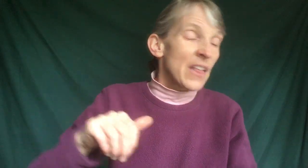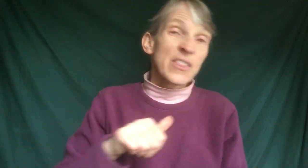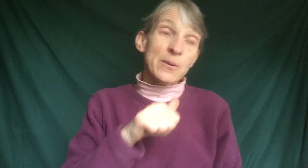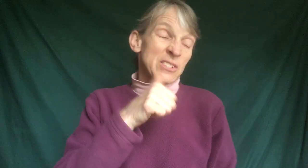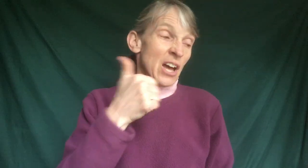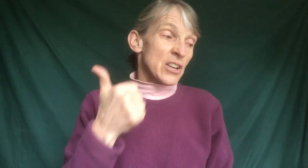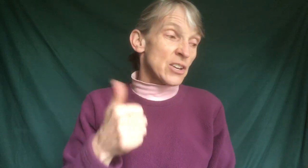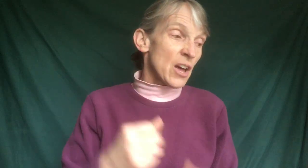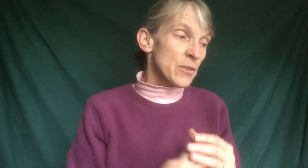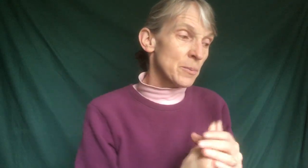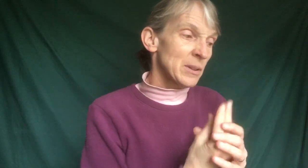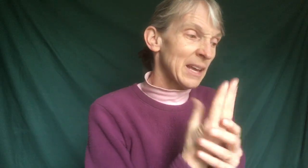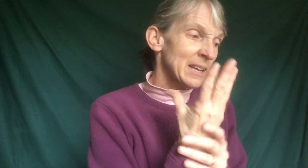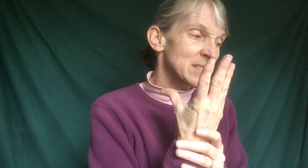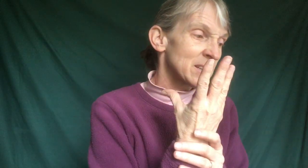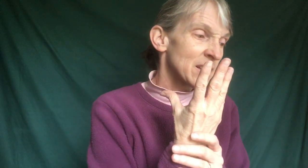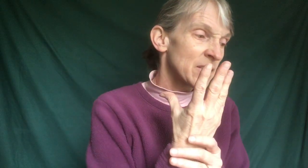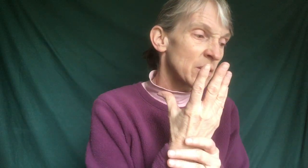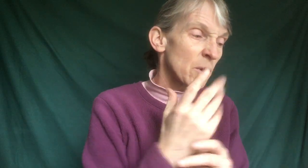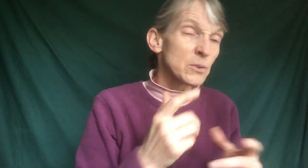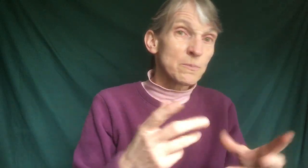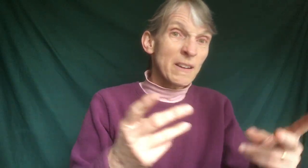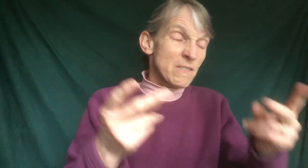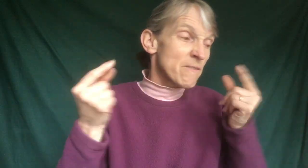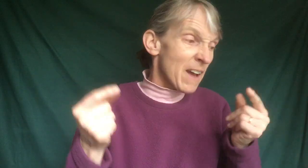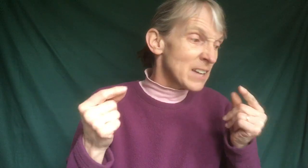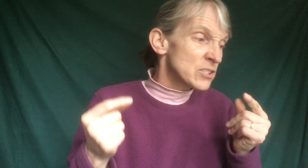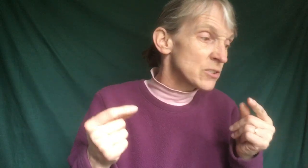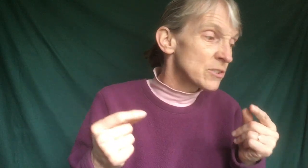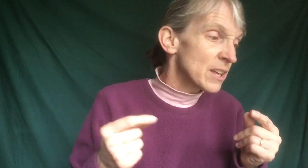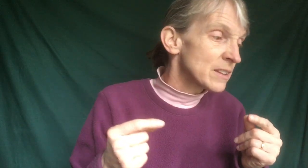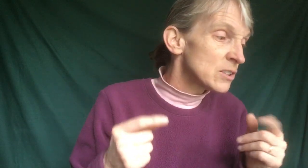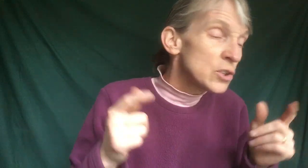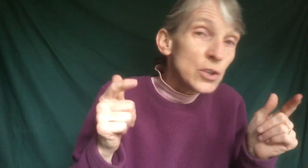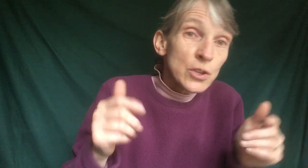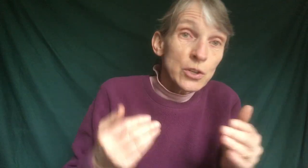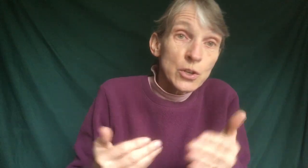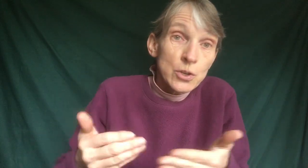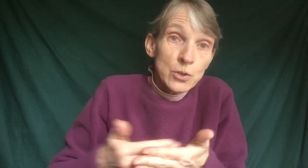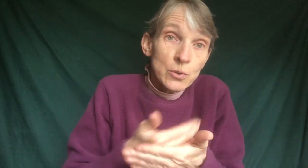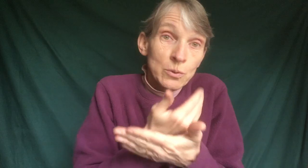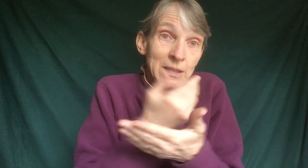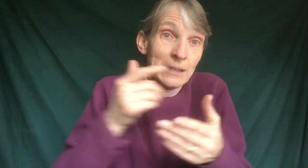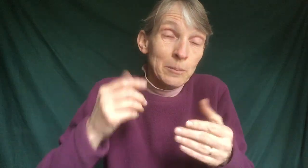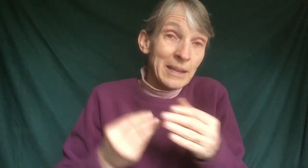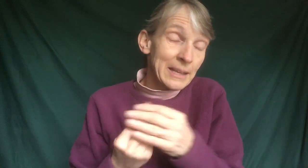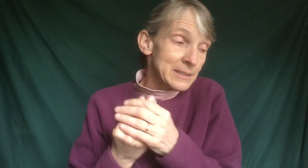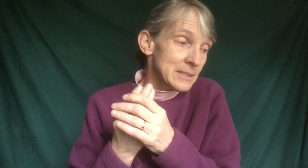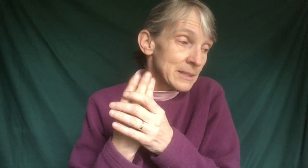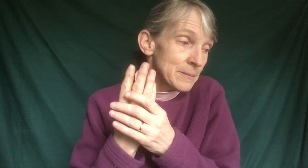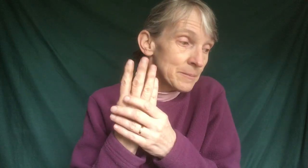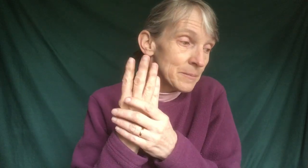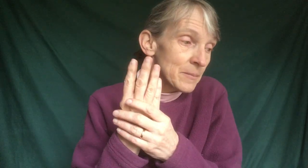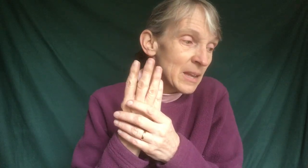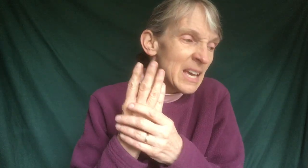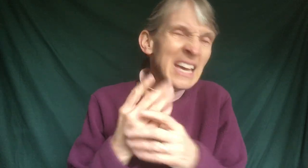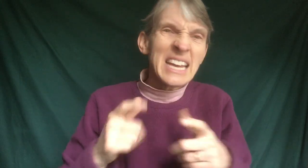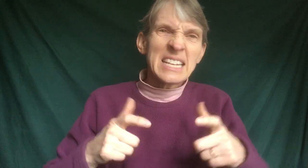There is another plant that grows much faster than the new little plants. It is